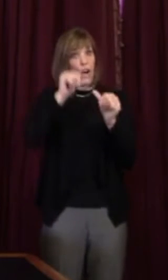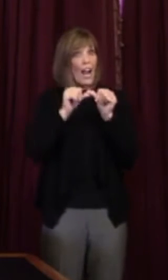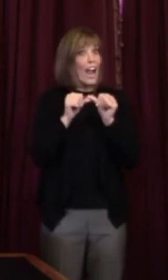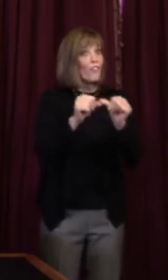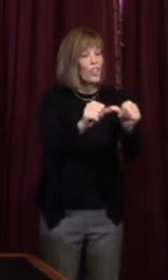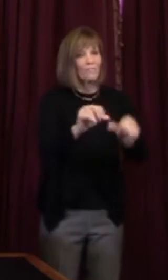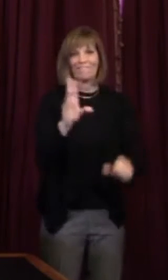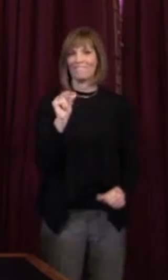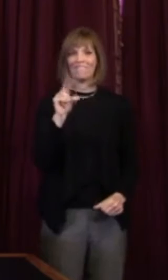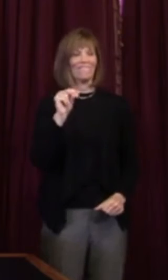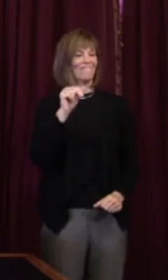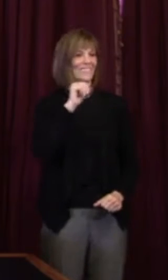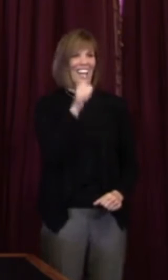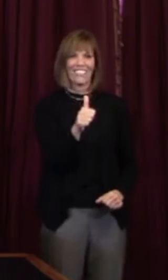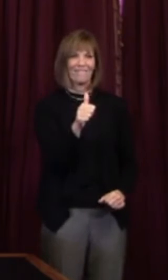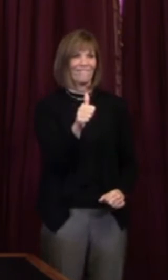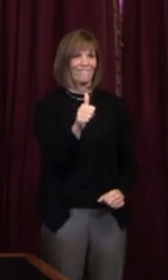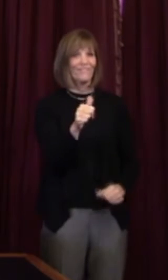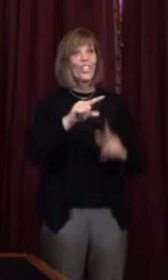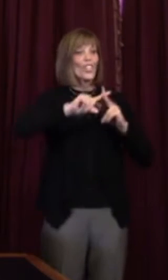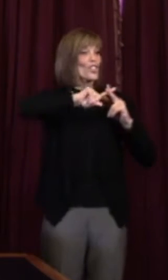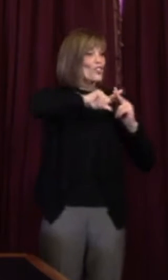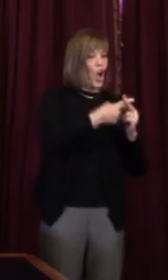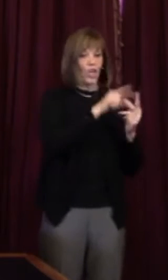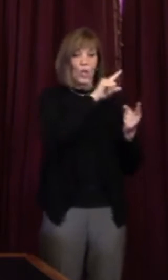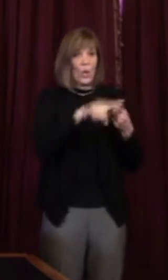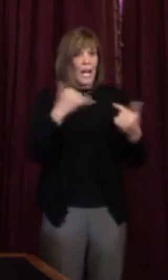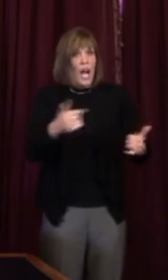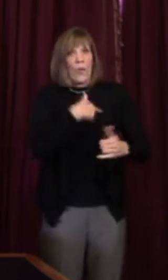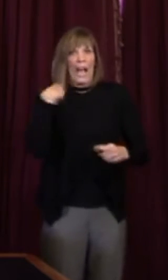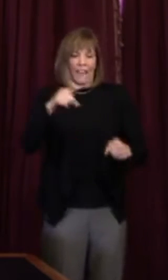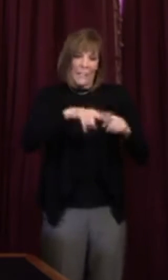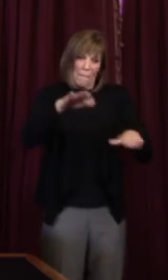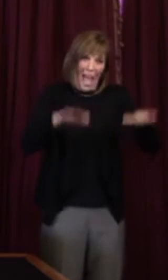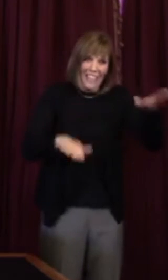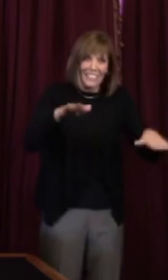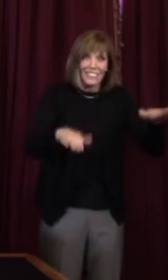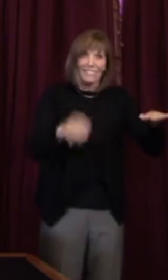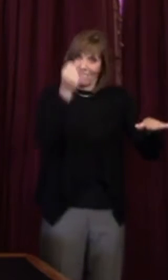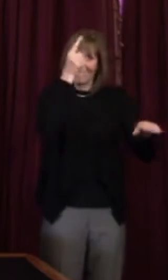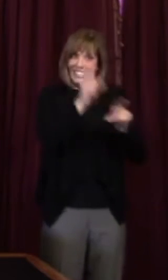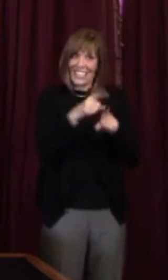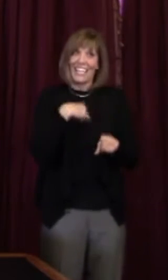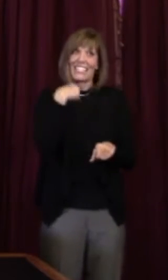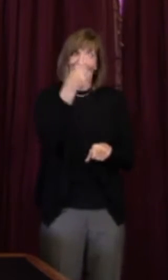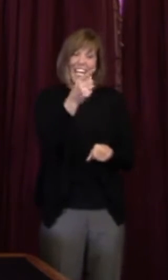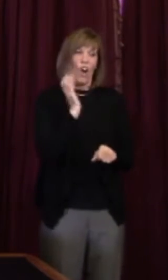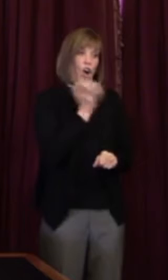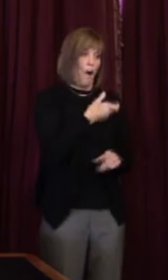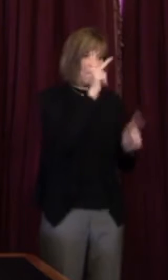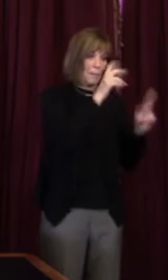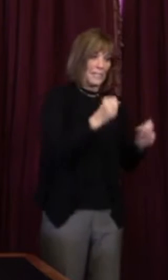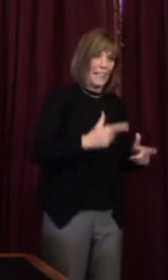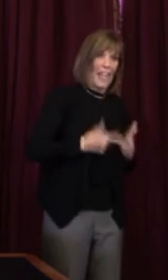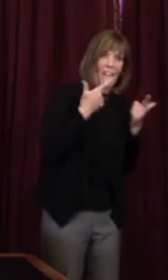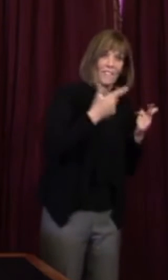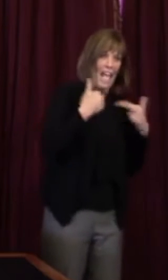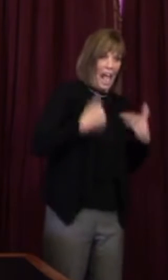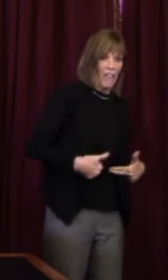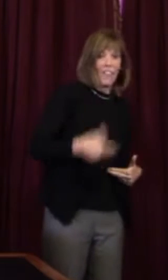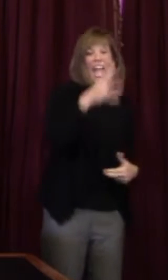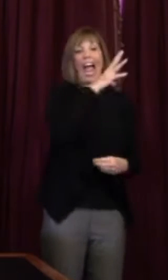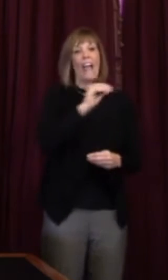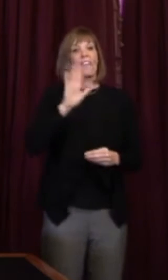long-term solutions. Since the beginning, we've had to balance both, as I said earlier, both the lives and the livelihoods of